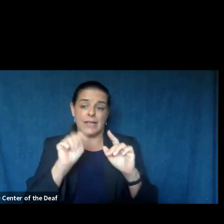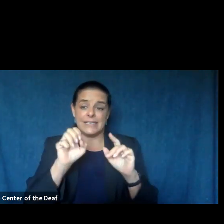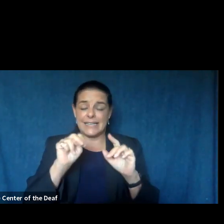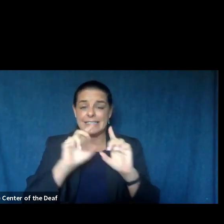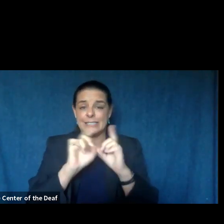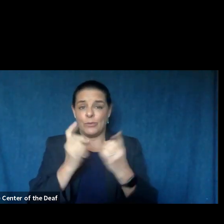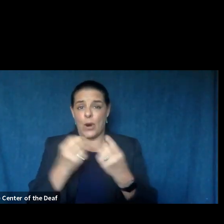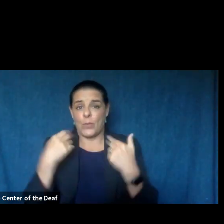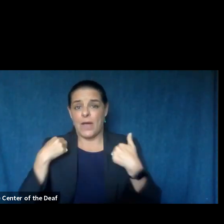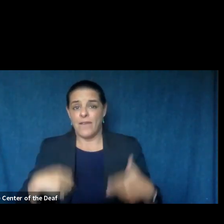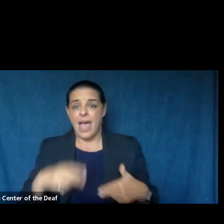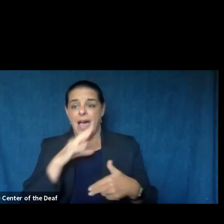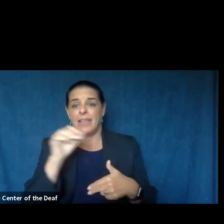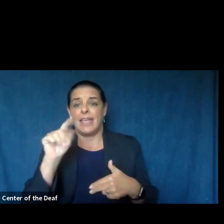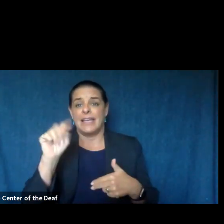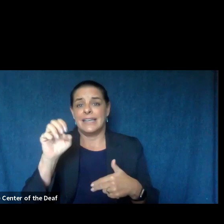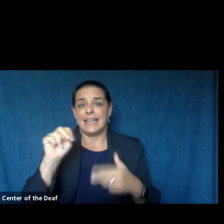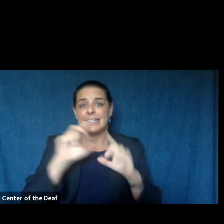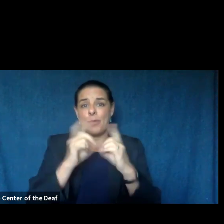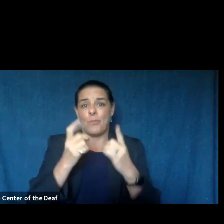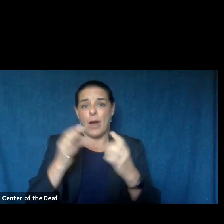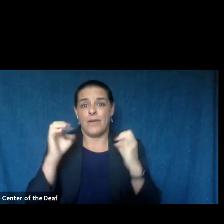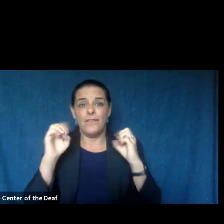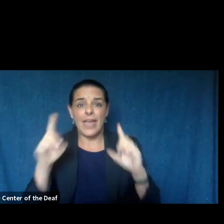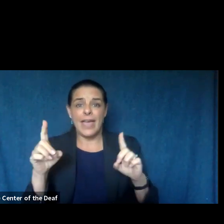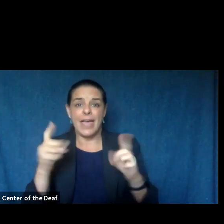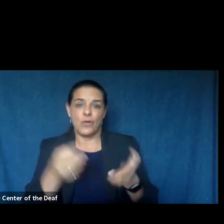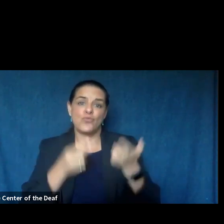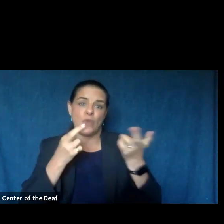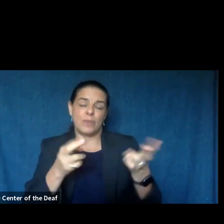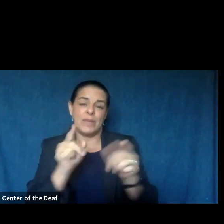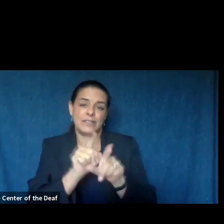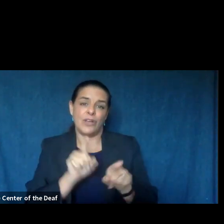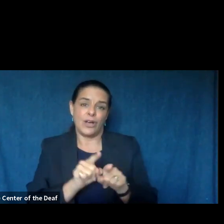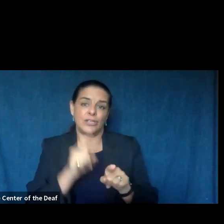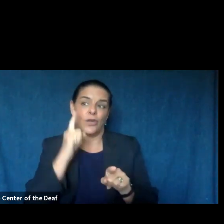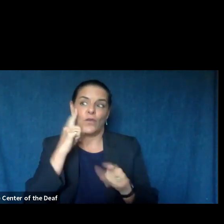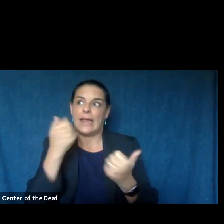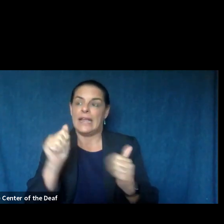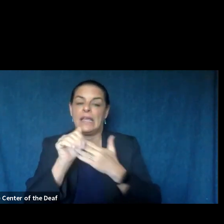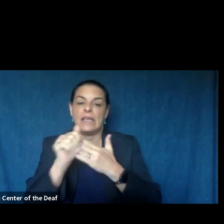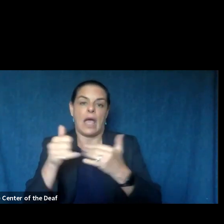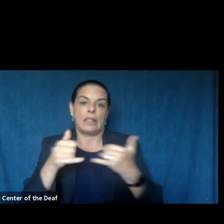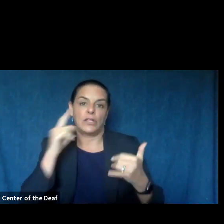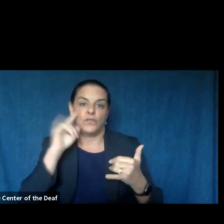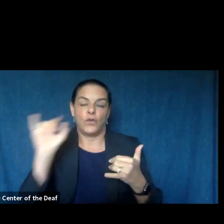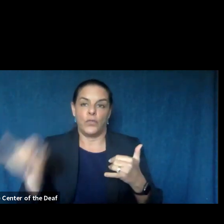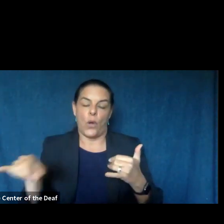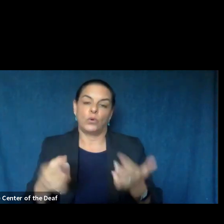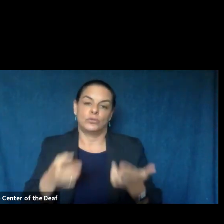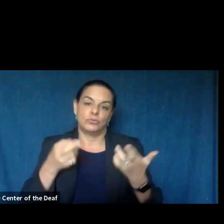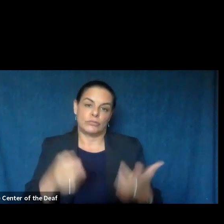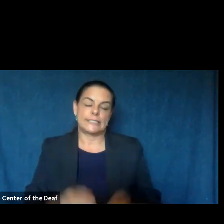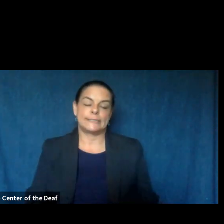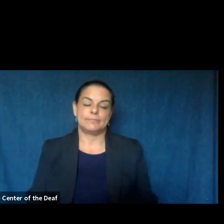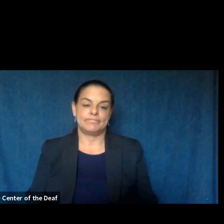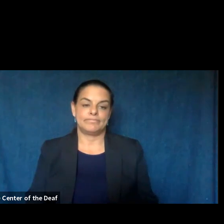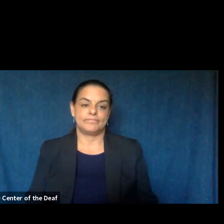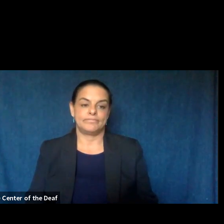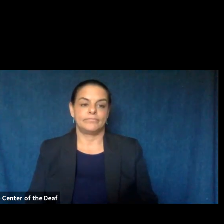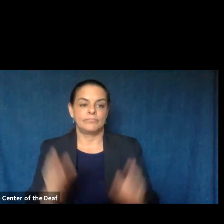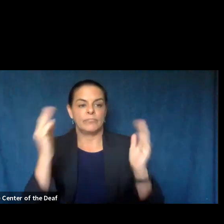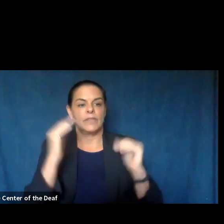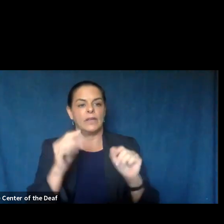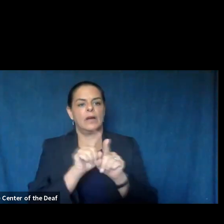the Tennessee Department of Education recommends as well for any guidelines on those recommendations. Next question